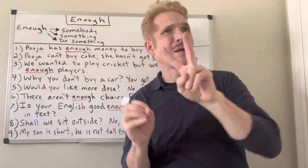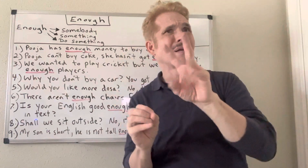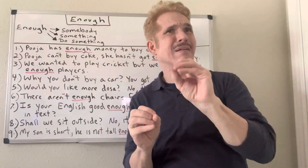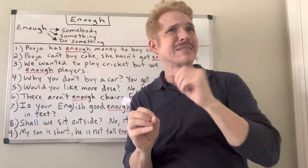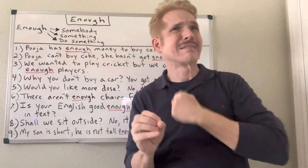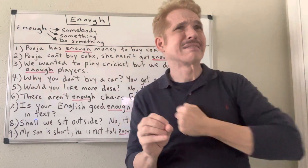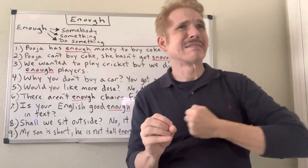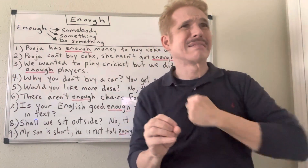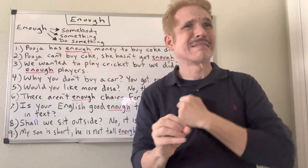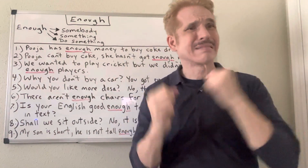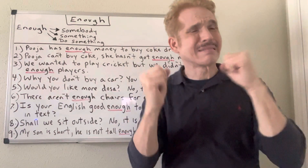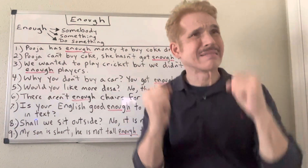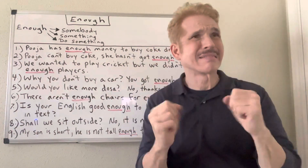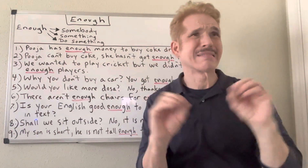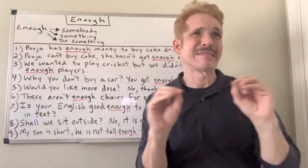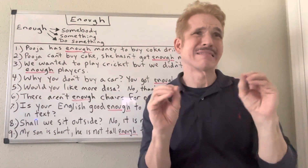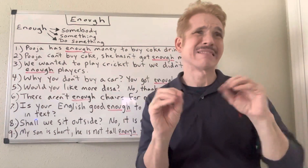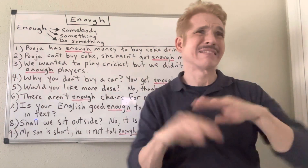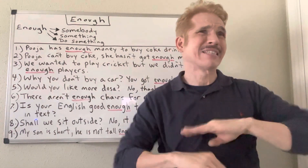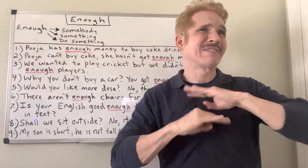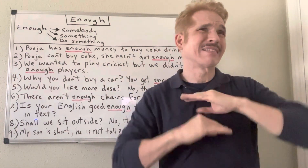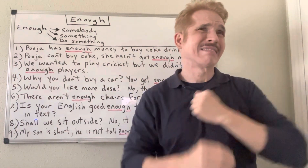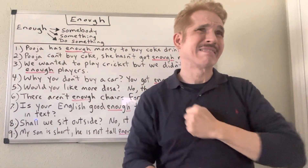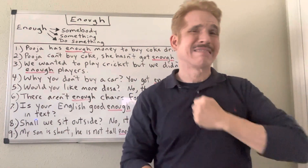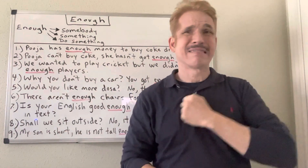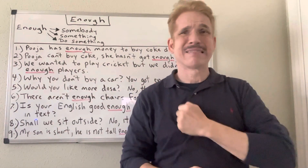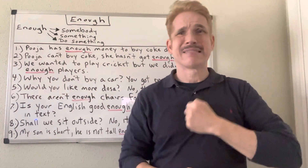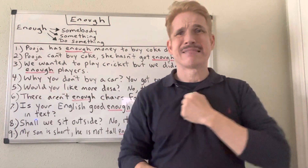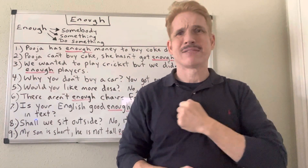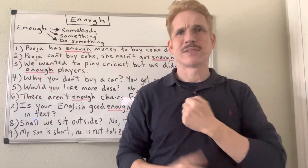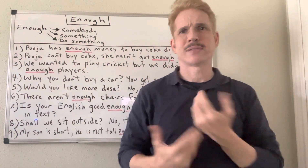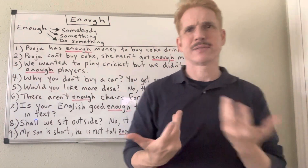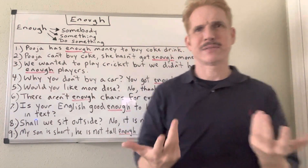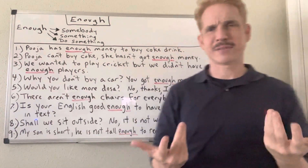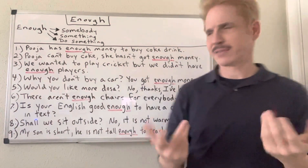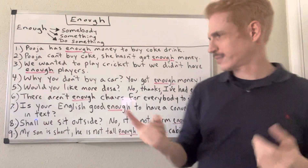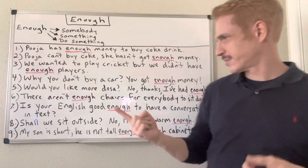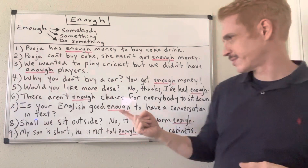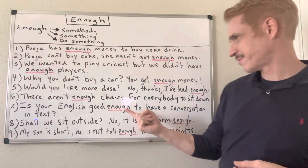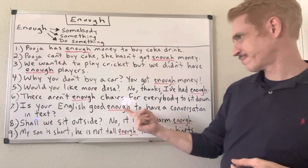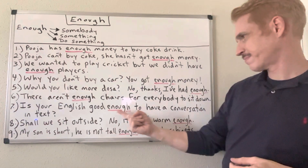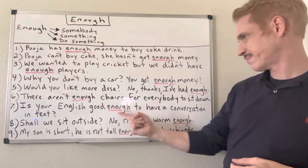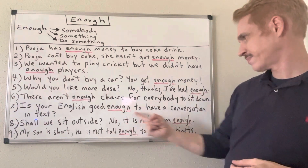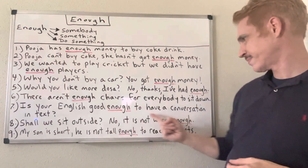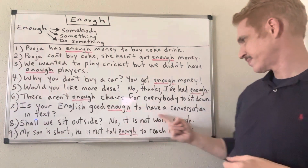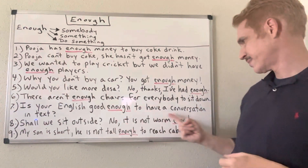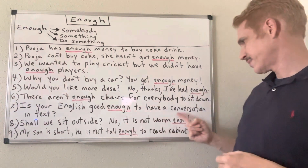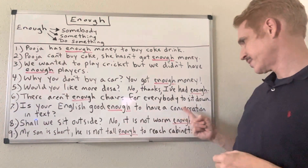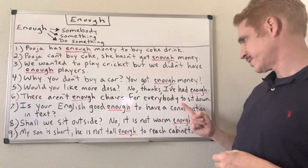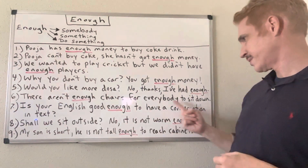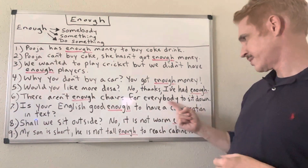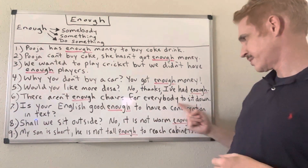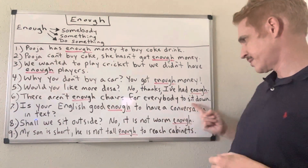So yes, it's going to sit there on the opportunity because the opportunity needs to have the latest